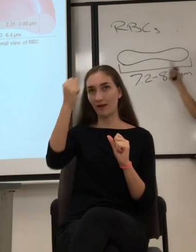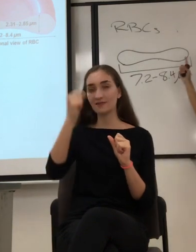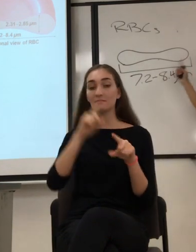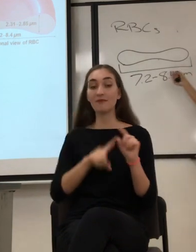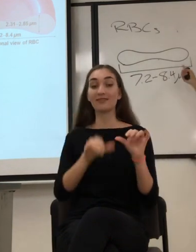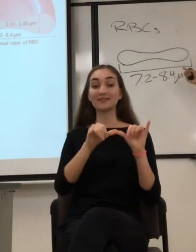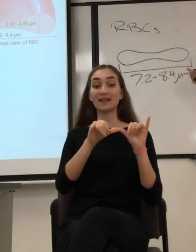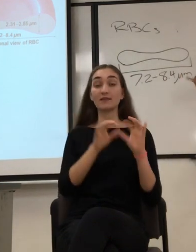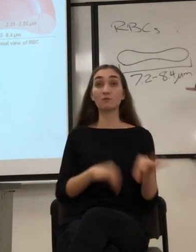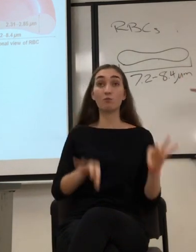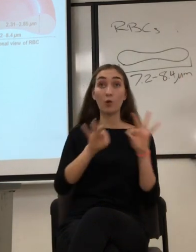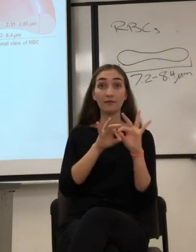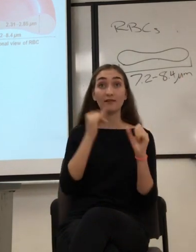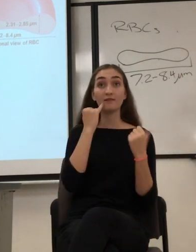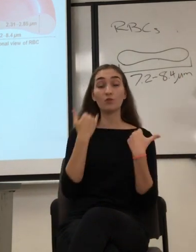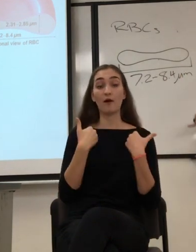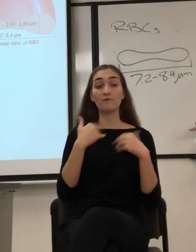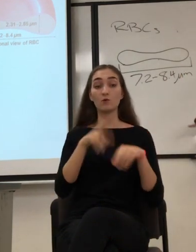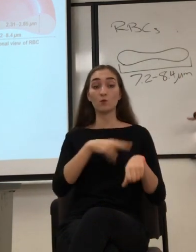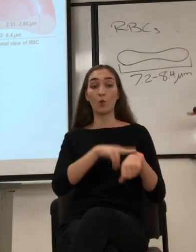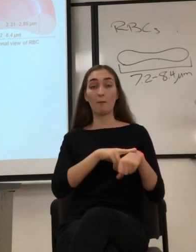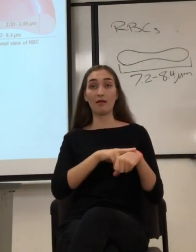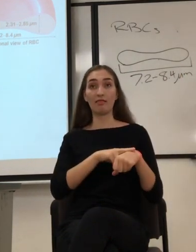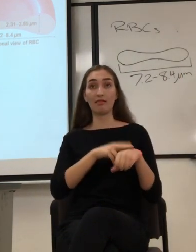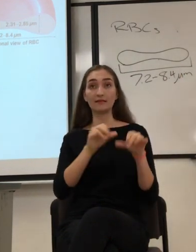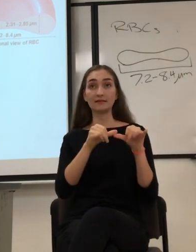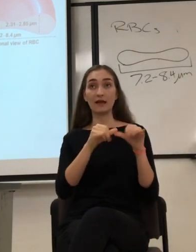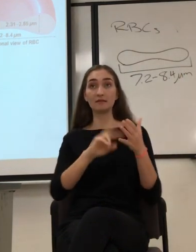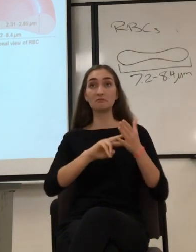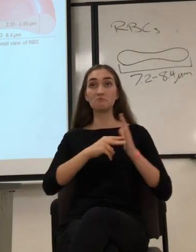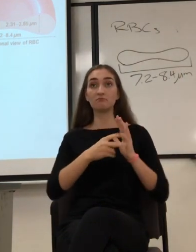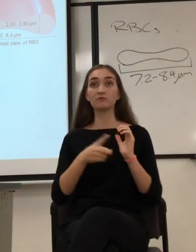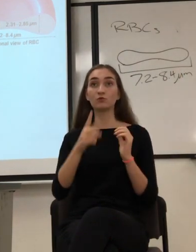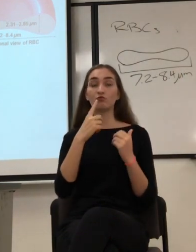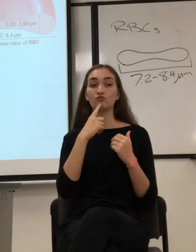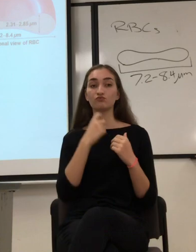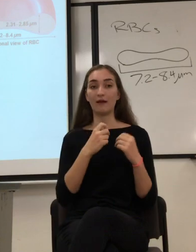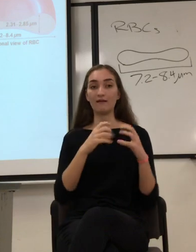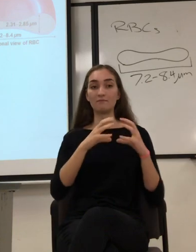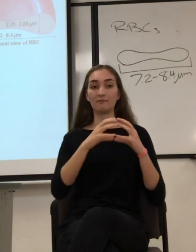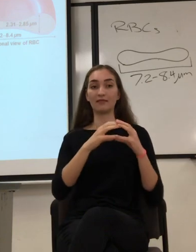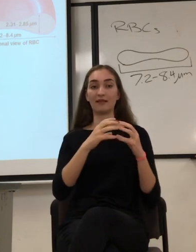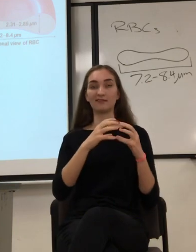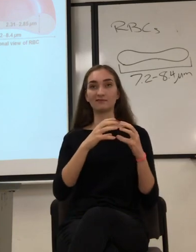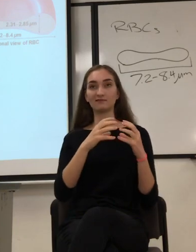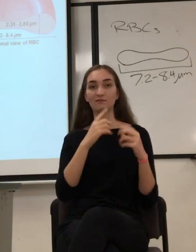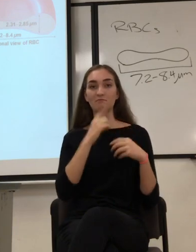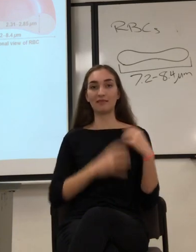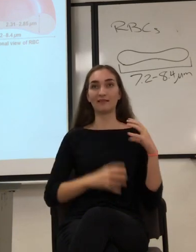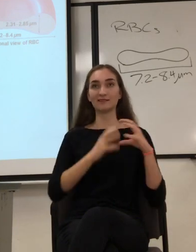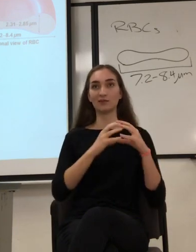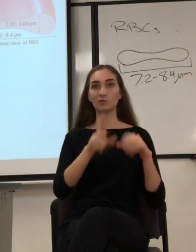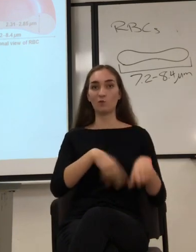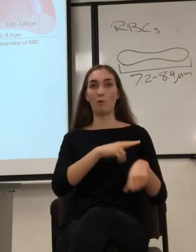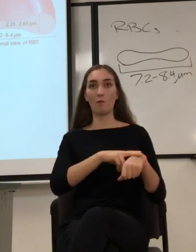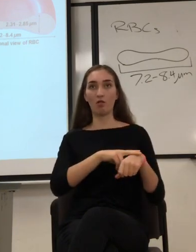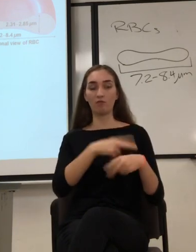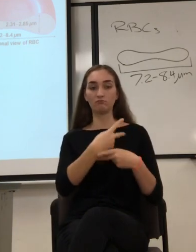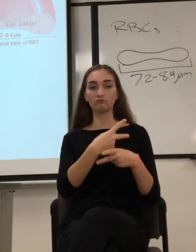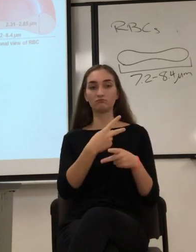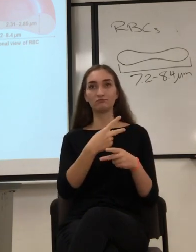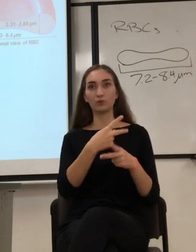important. If you have a normal size, that means you have normal red blood cells that are producing normal amounts of hemoglobin. Okay.